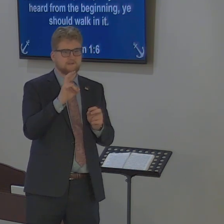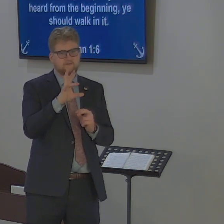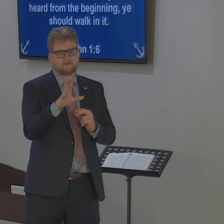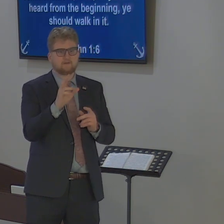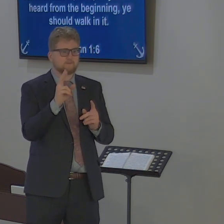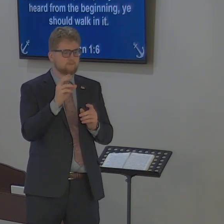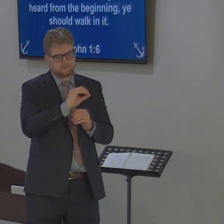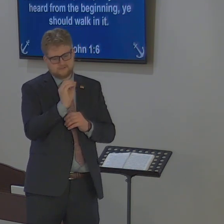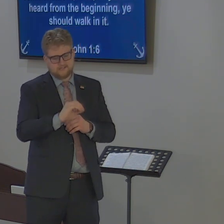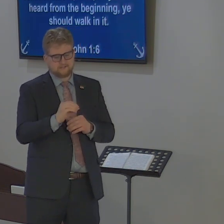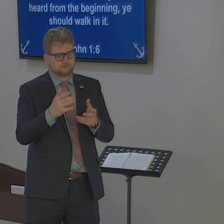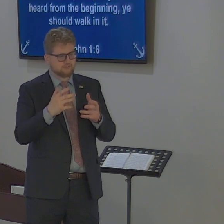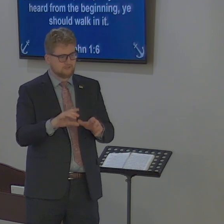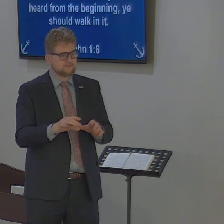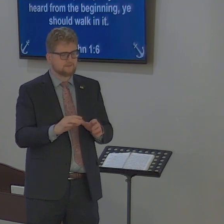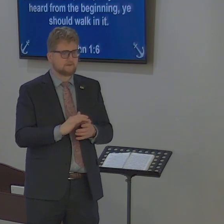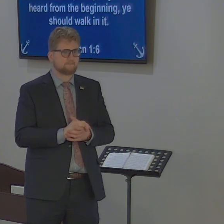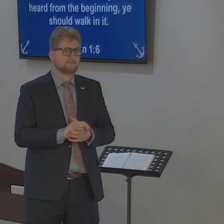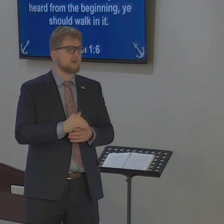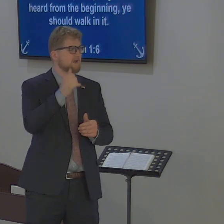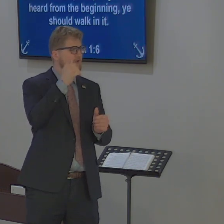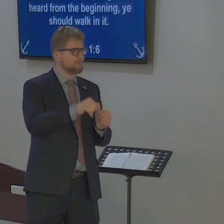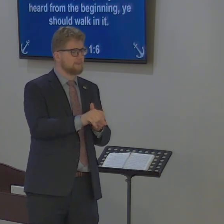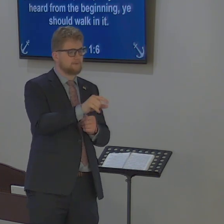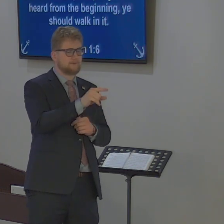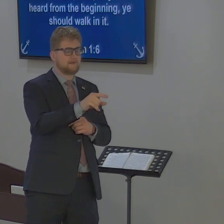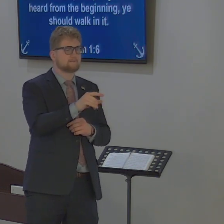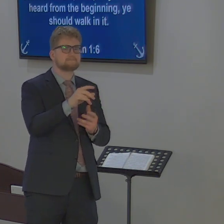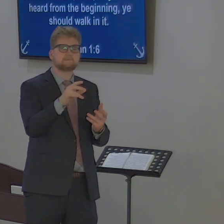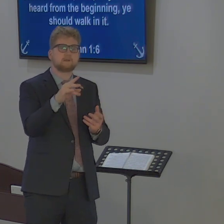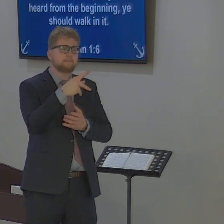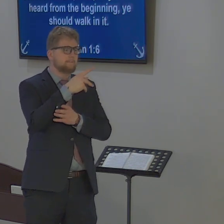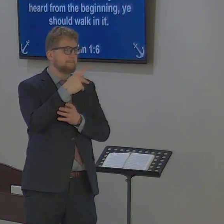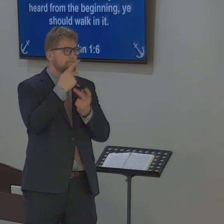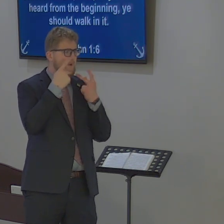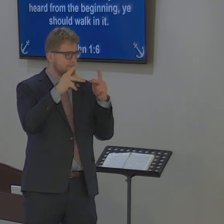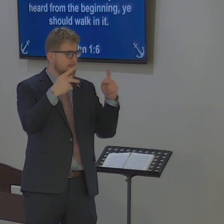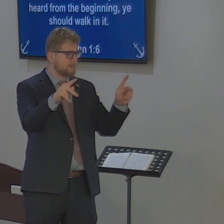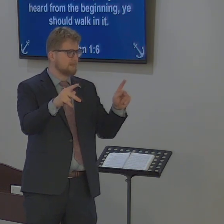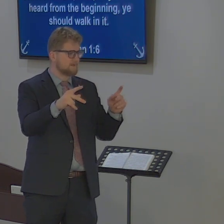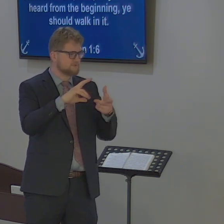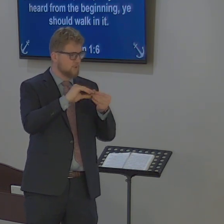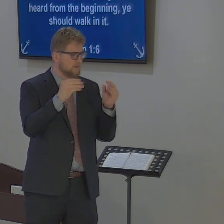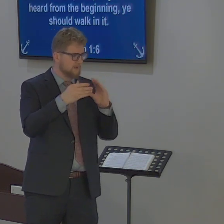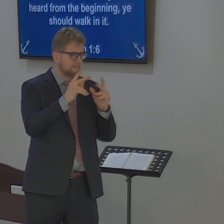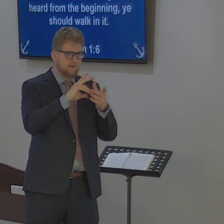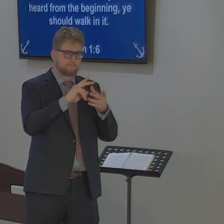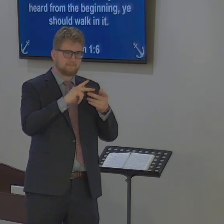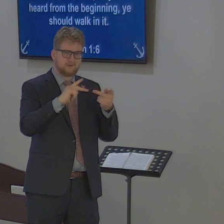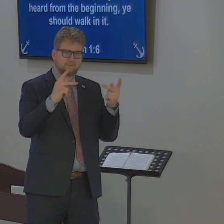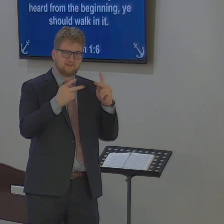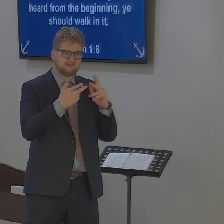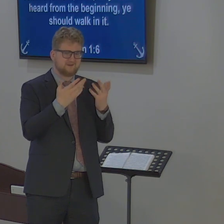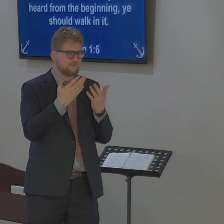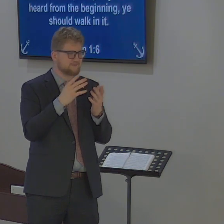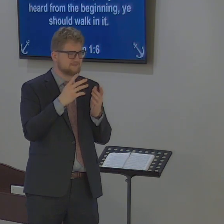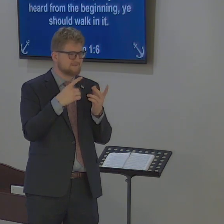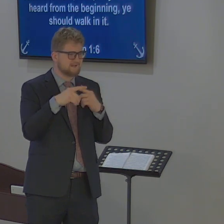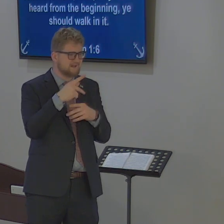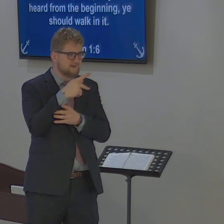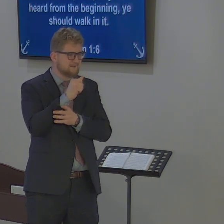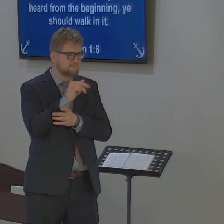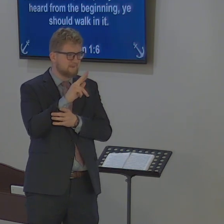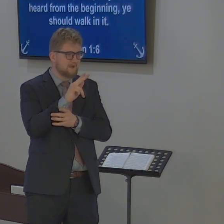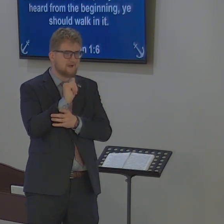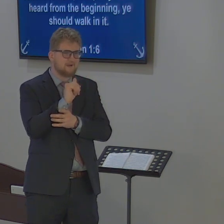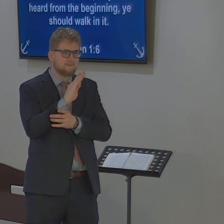first one, it falls on there and the devil steals it away. The second one, you have the rock and it's not rooted. The